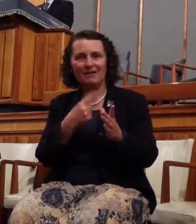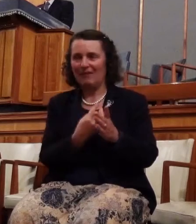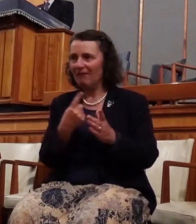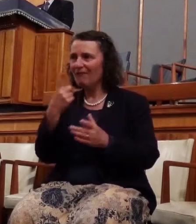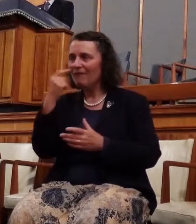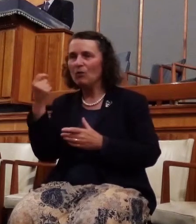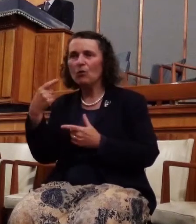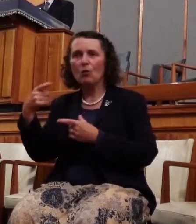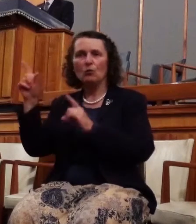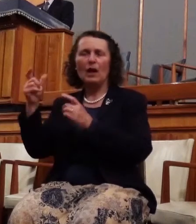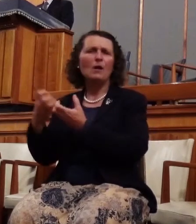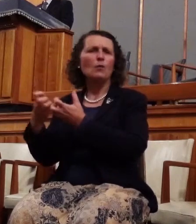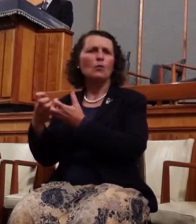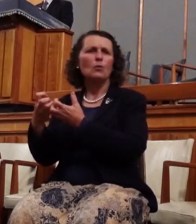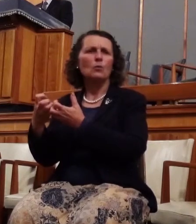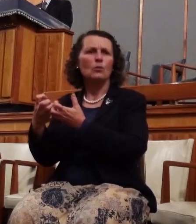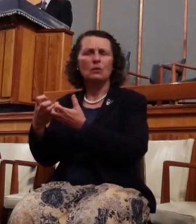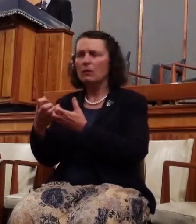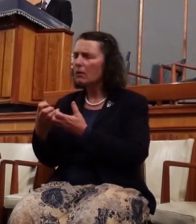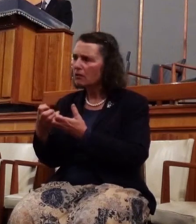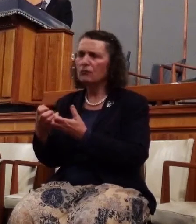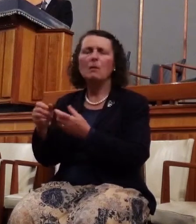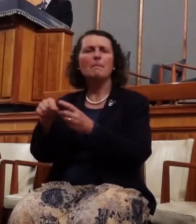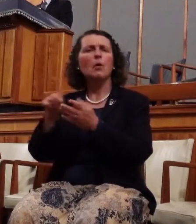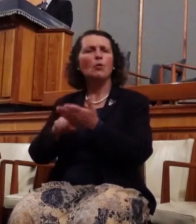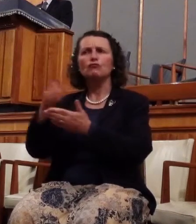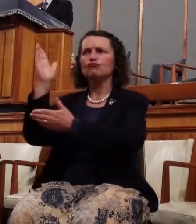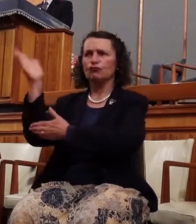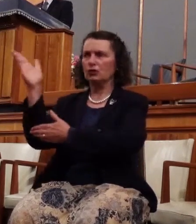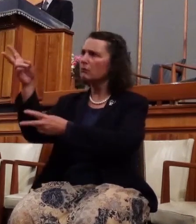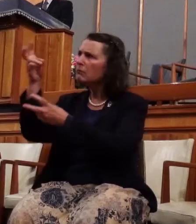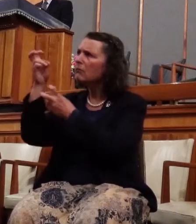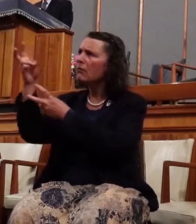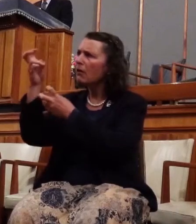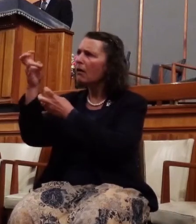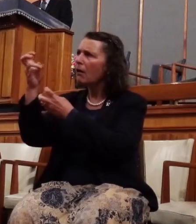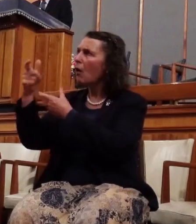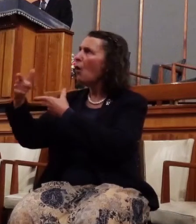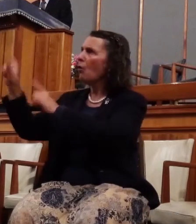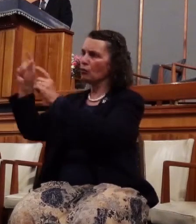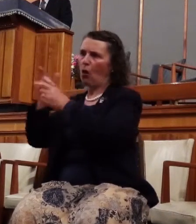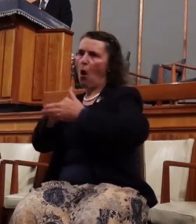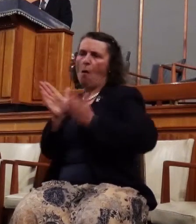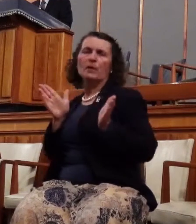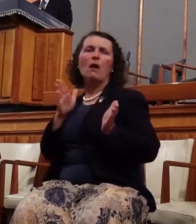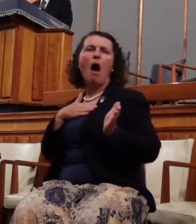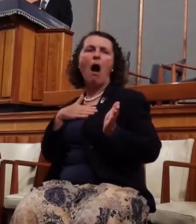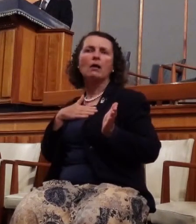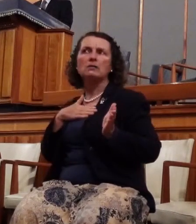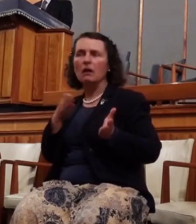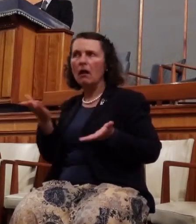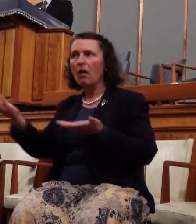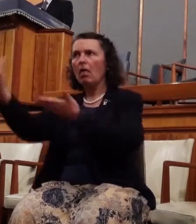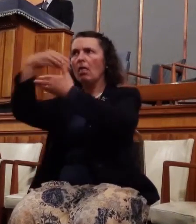Lord opened her heart as she hears, or as she heard, the word of the Lord Jesus Christ.